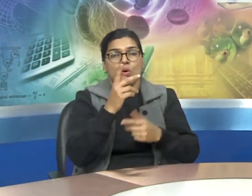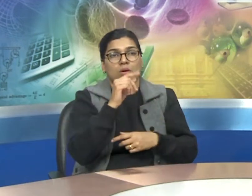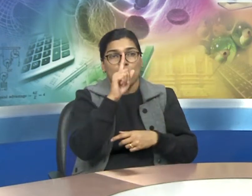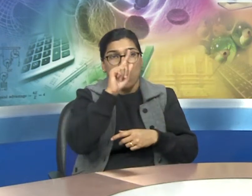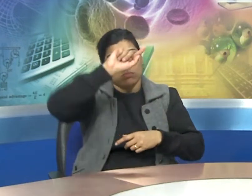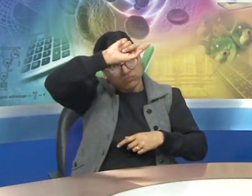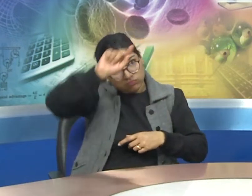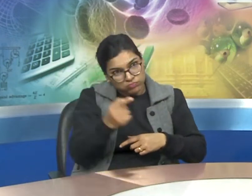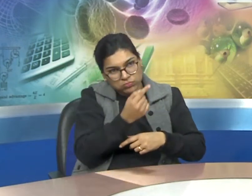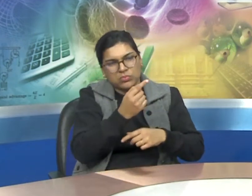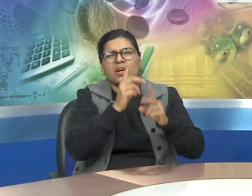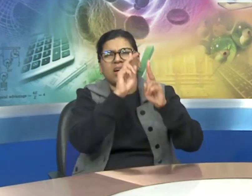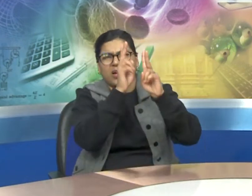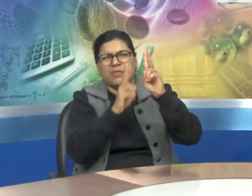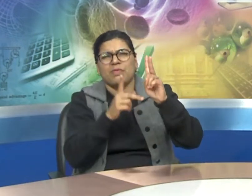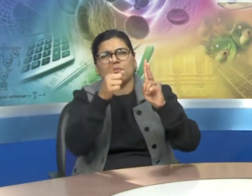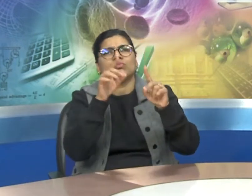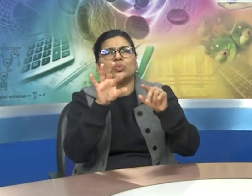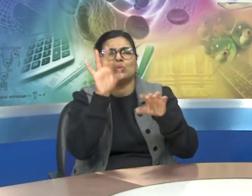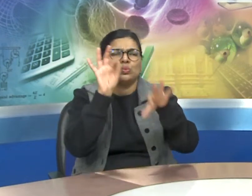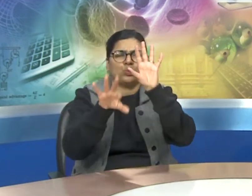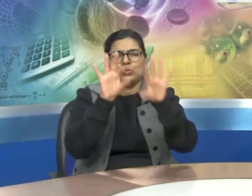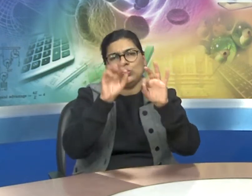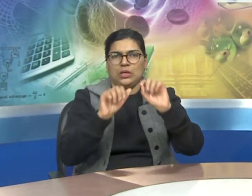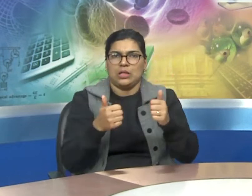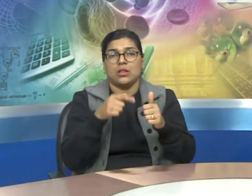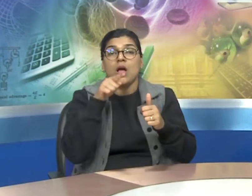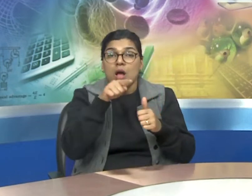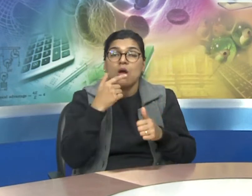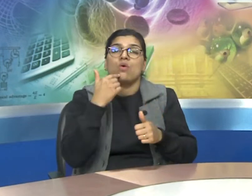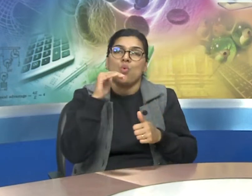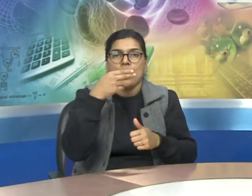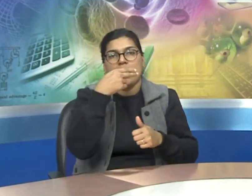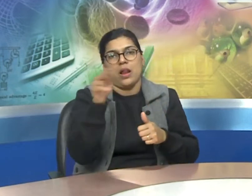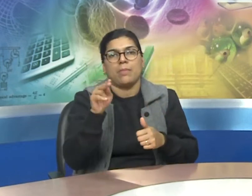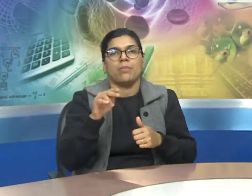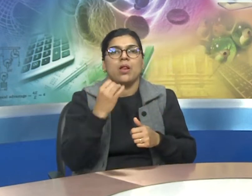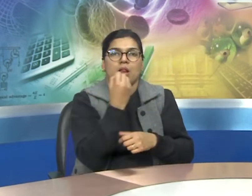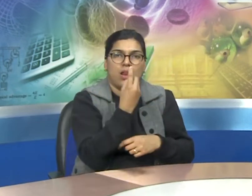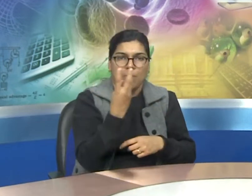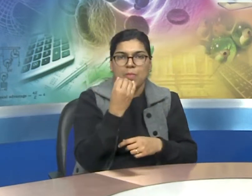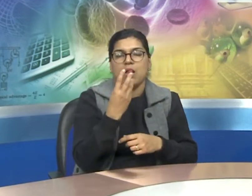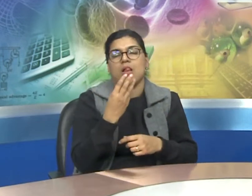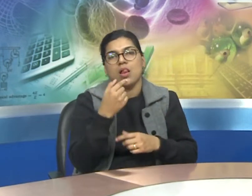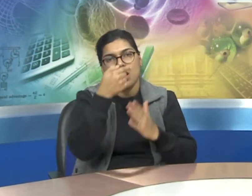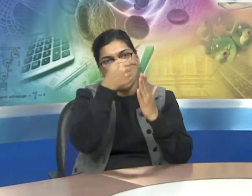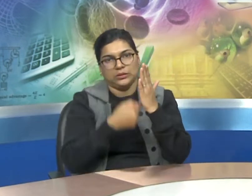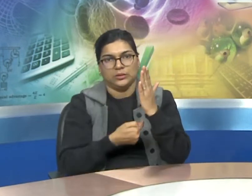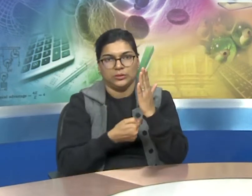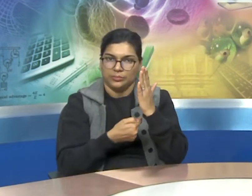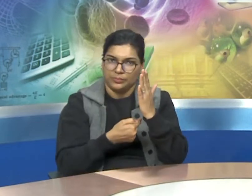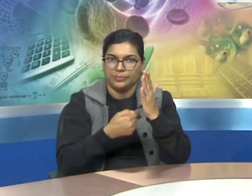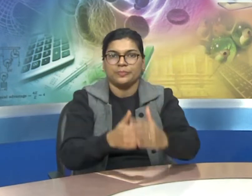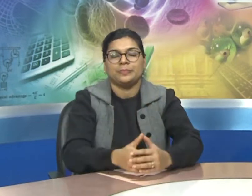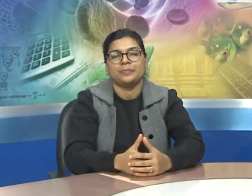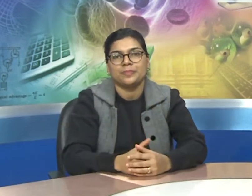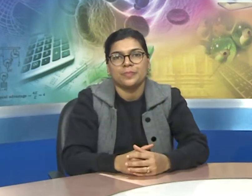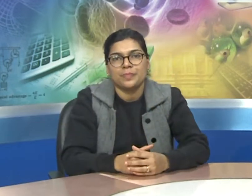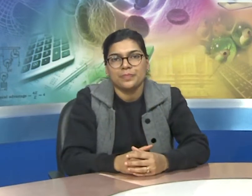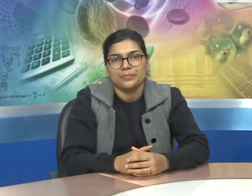that numbered list. So we can use any numbers in place of bullets,